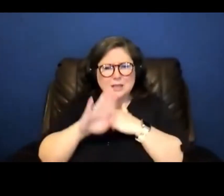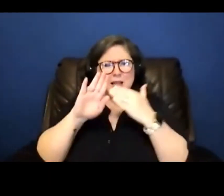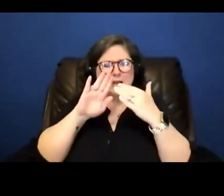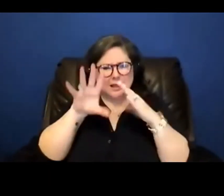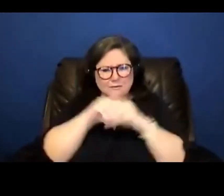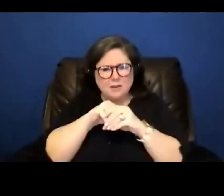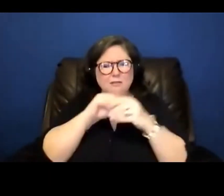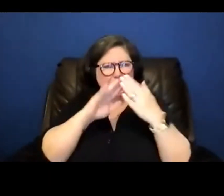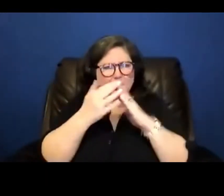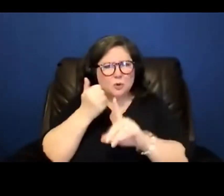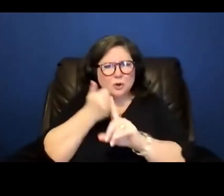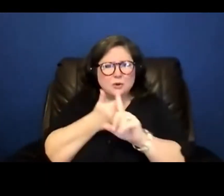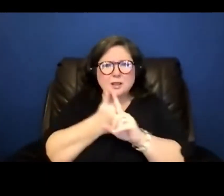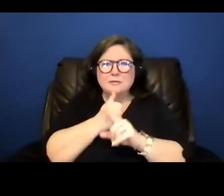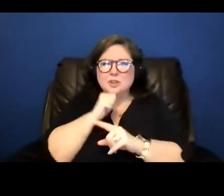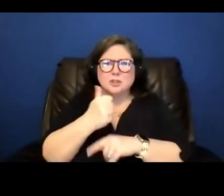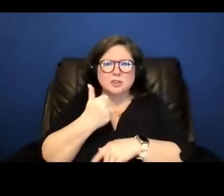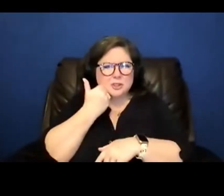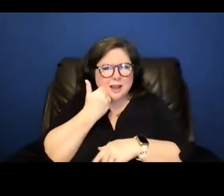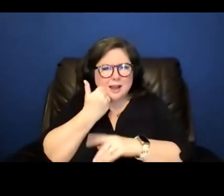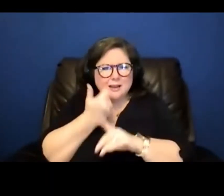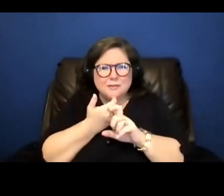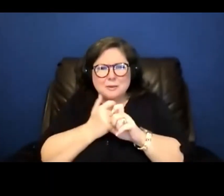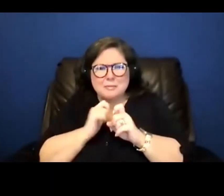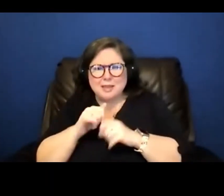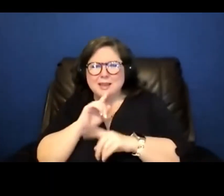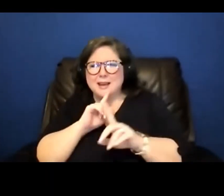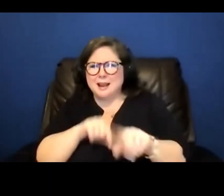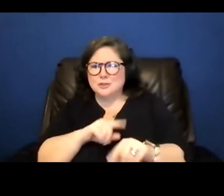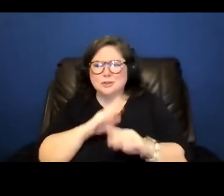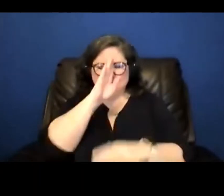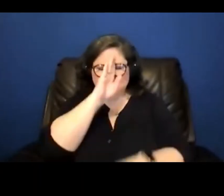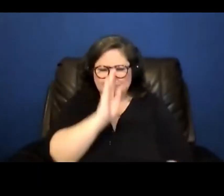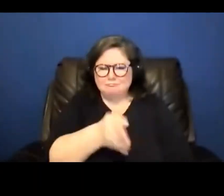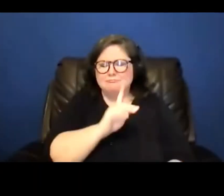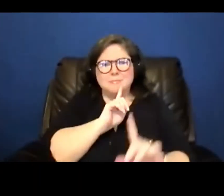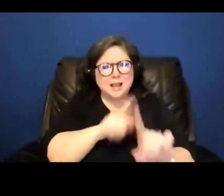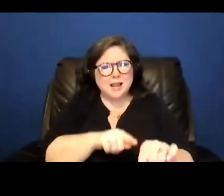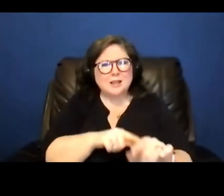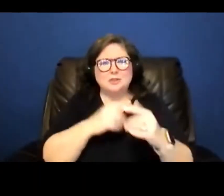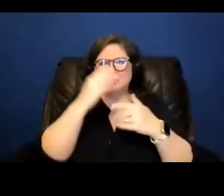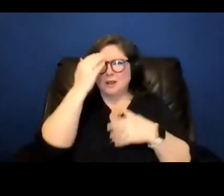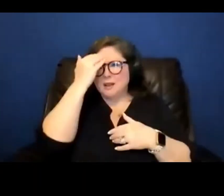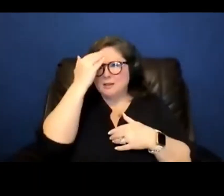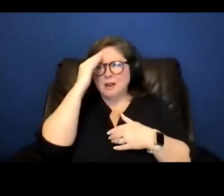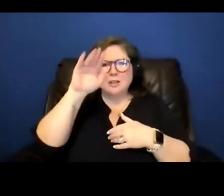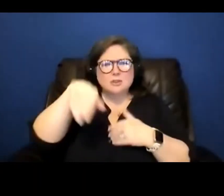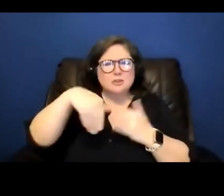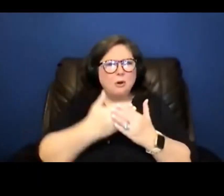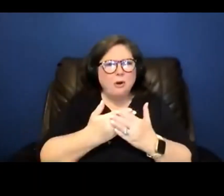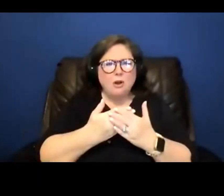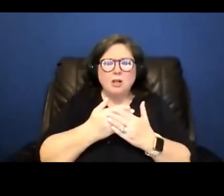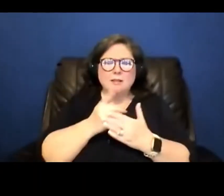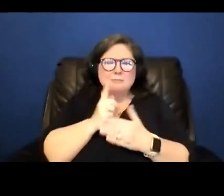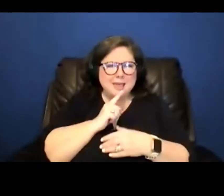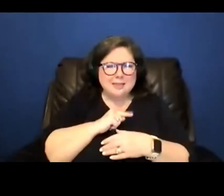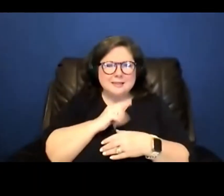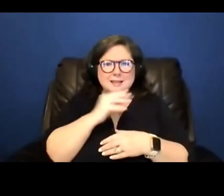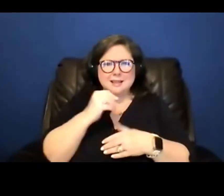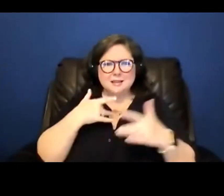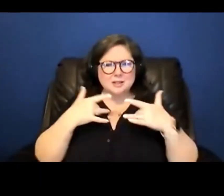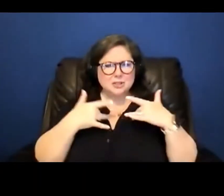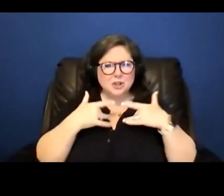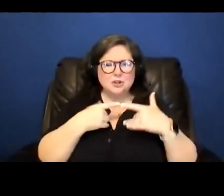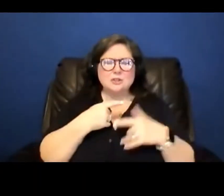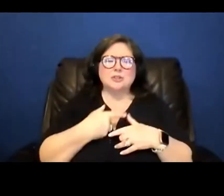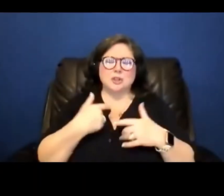shy away from it. She just answered straight up. She acknowledged all of our concerns and all of the myths. And so she was the deciding